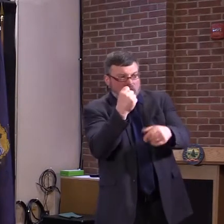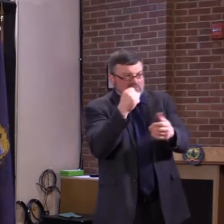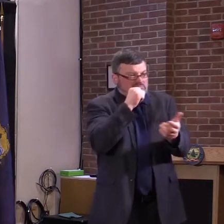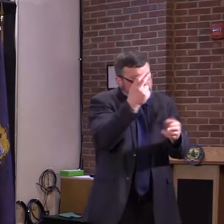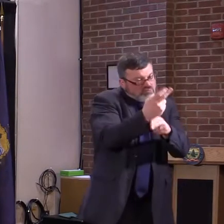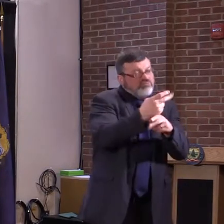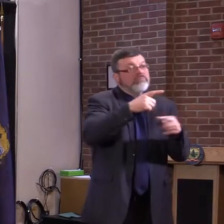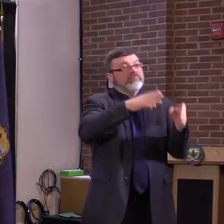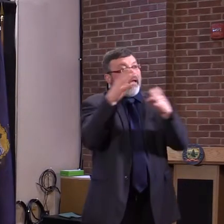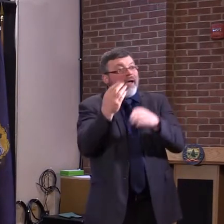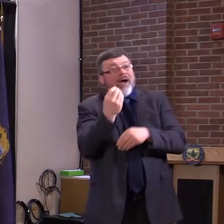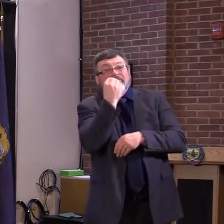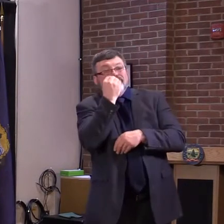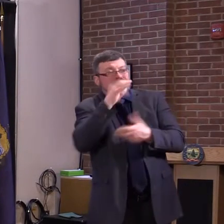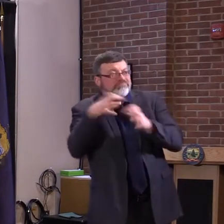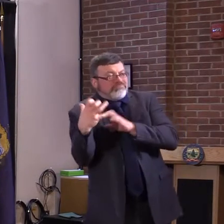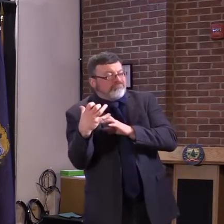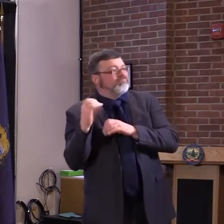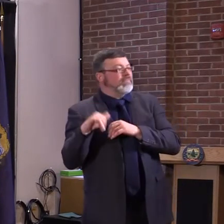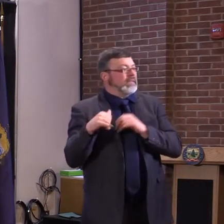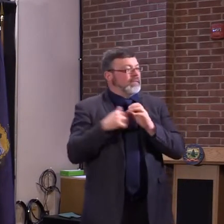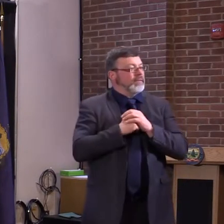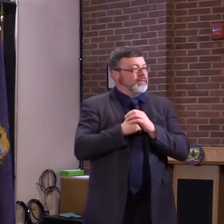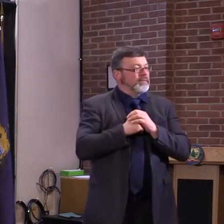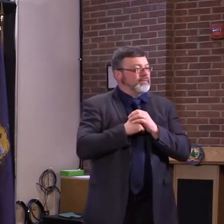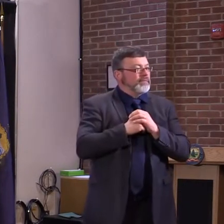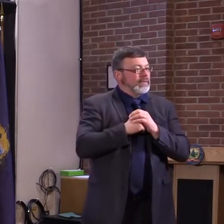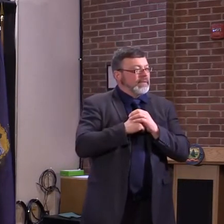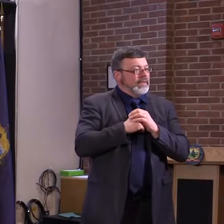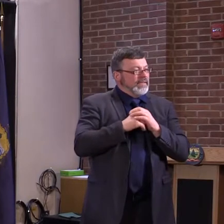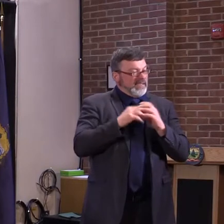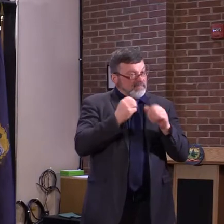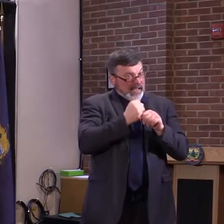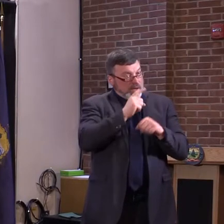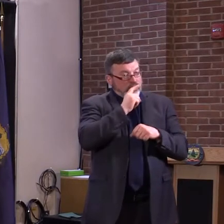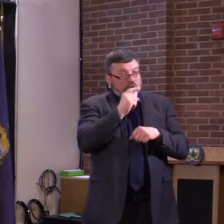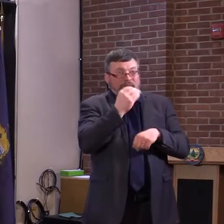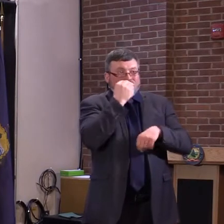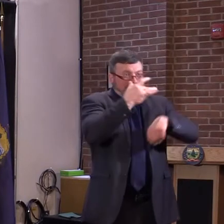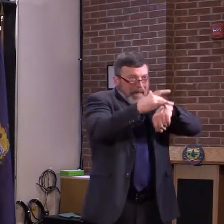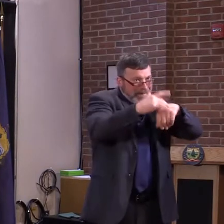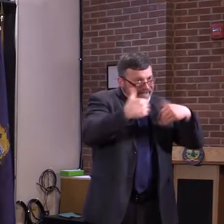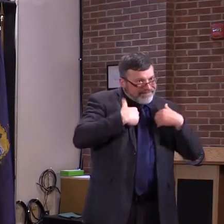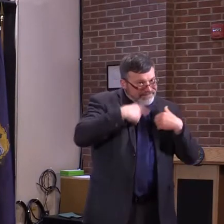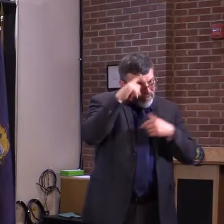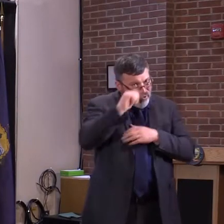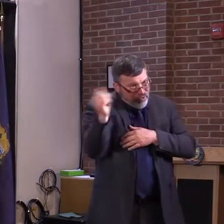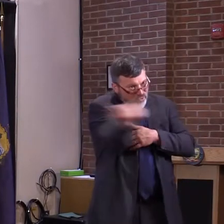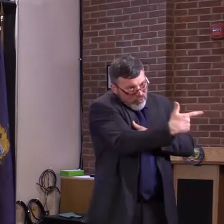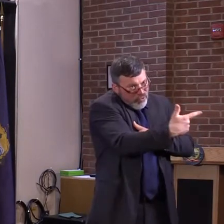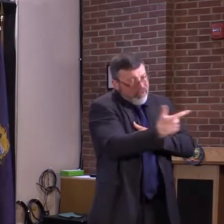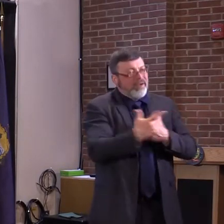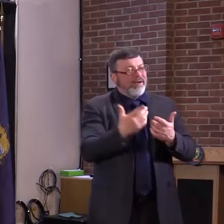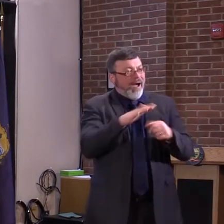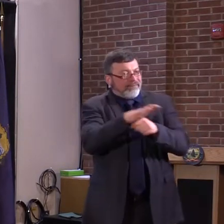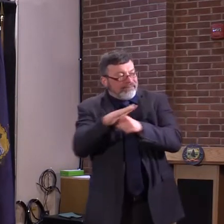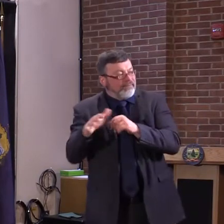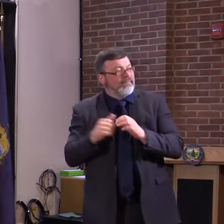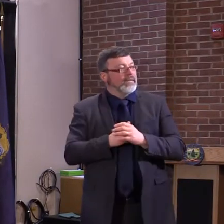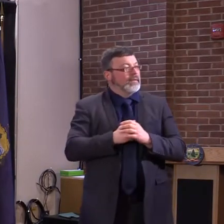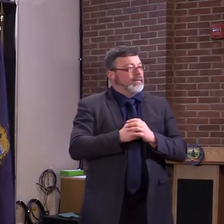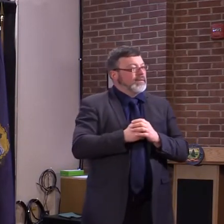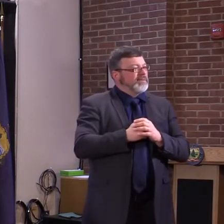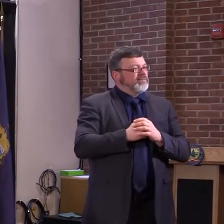disorders, and assessing the impact of the pandemic changes in our health behaviors that have